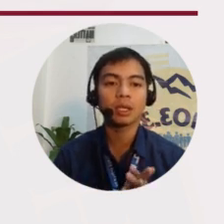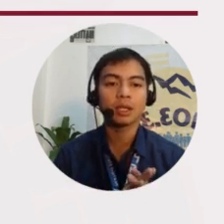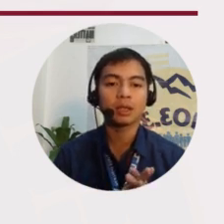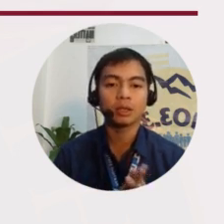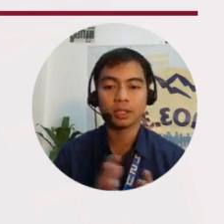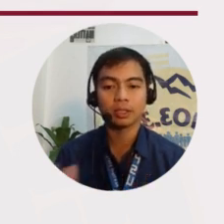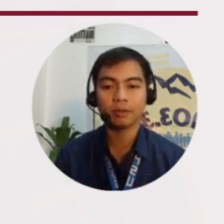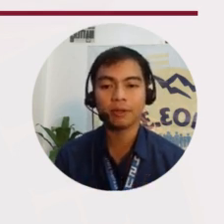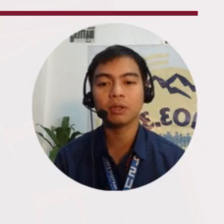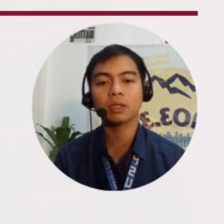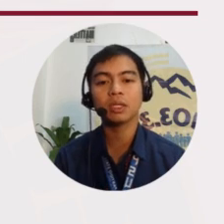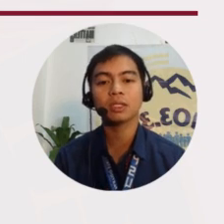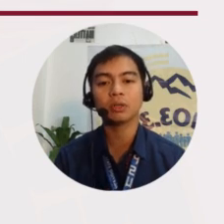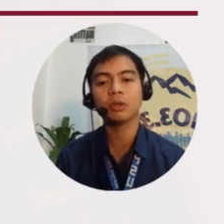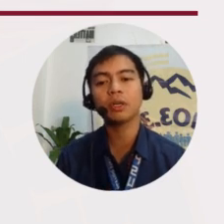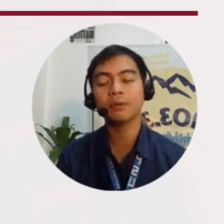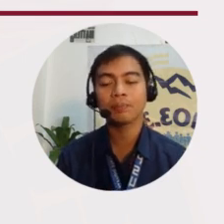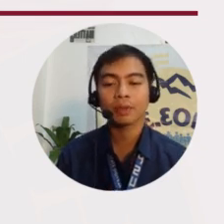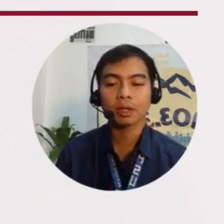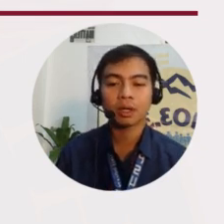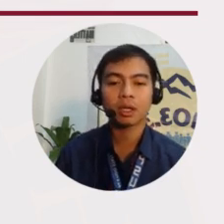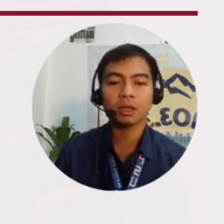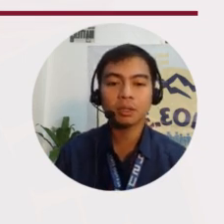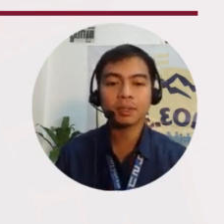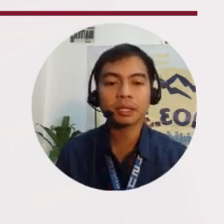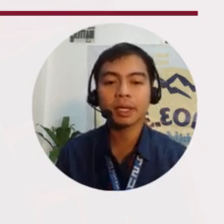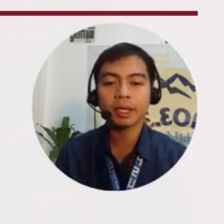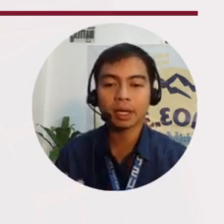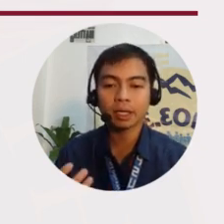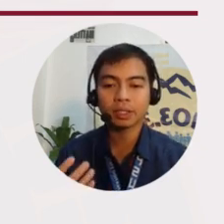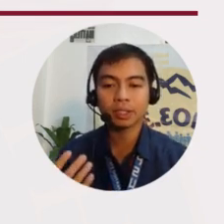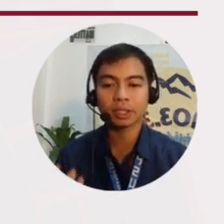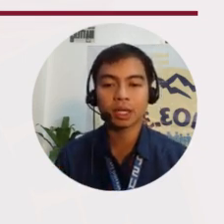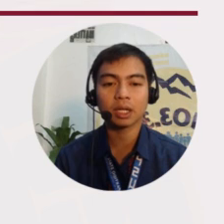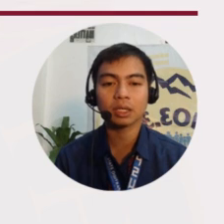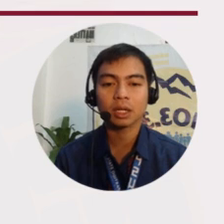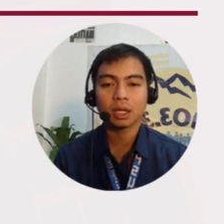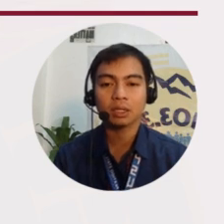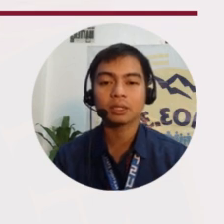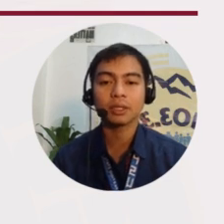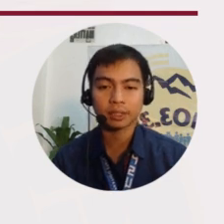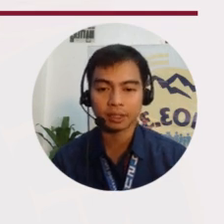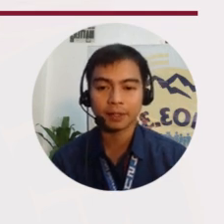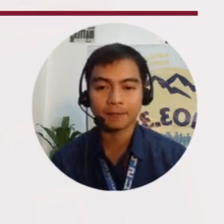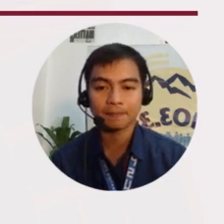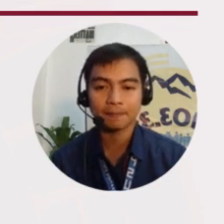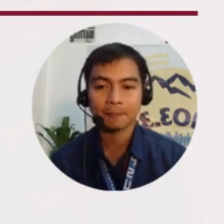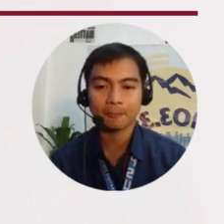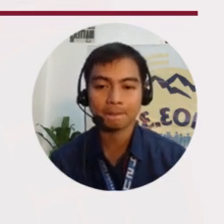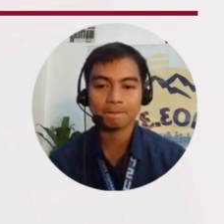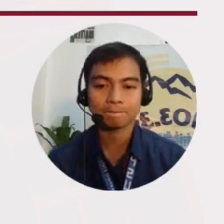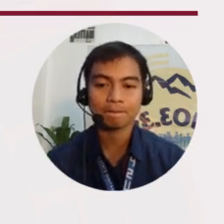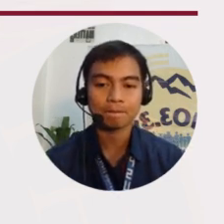disabilities, learning difficulties, or limited digital literacy.